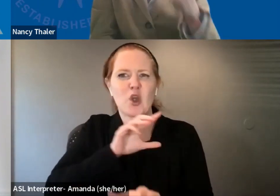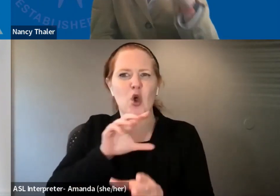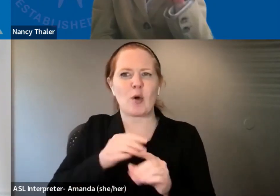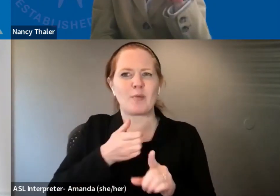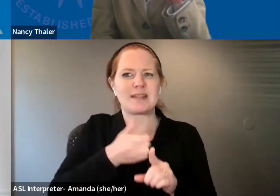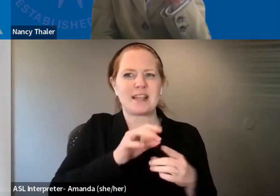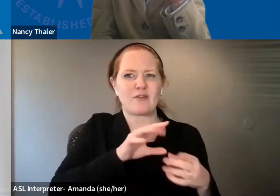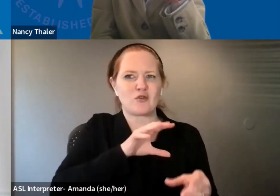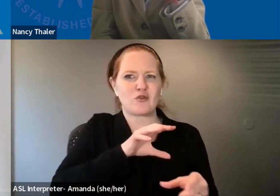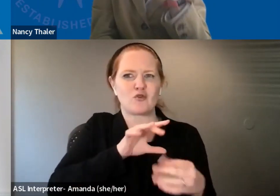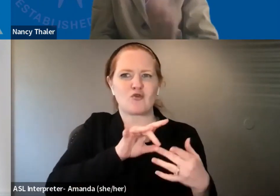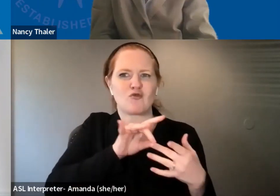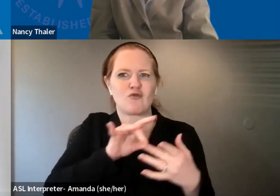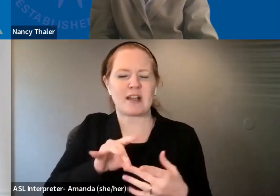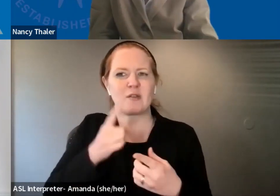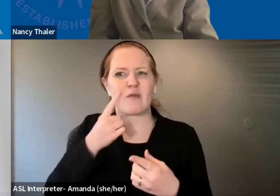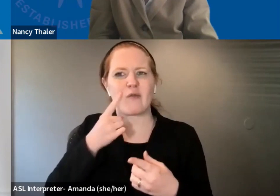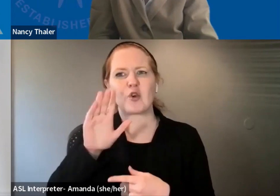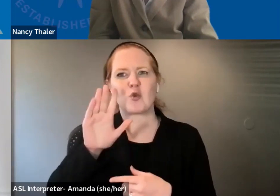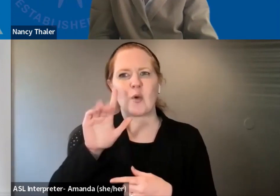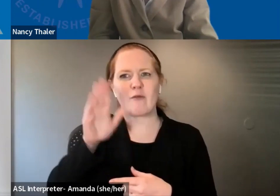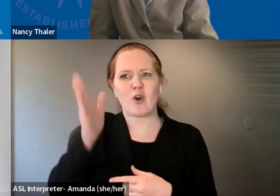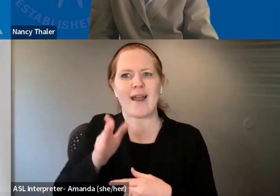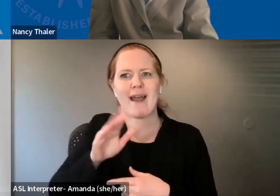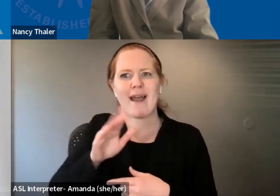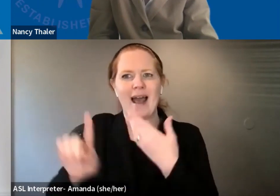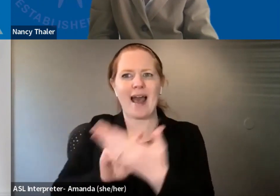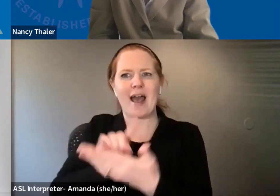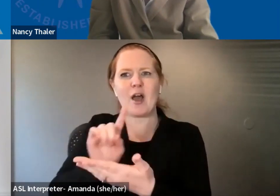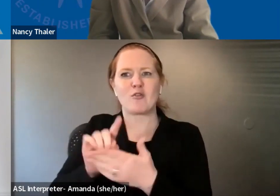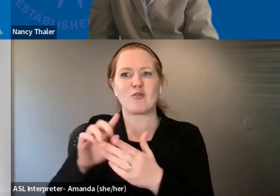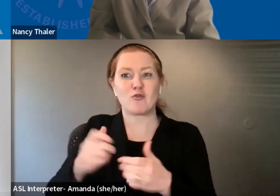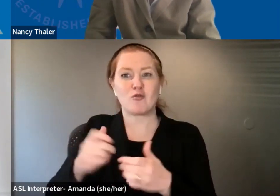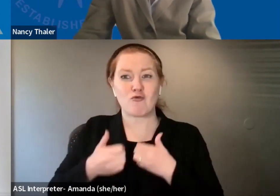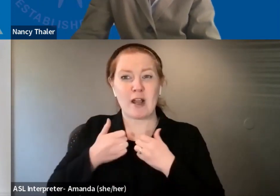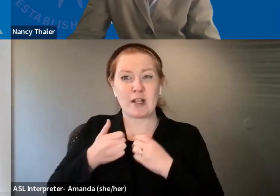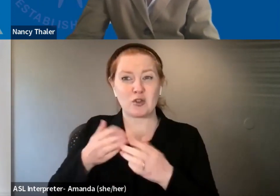into 24-hour residential services. And Kate, do you want to embellish that?